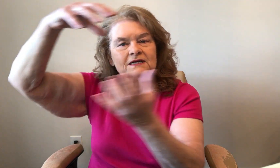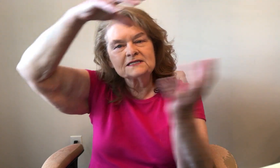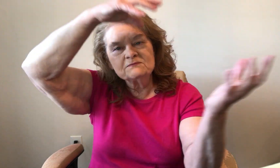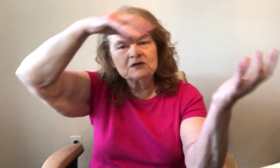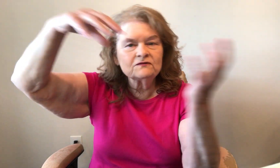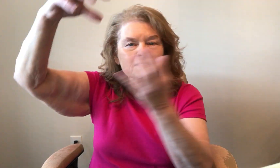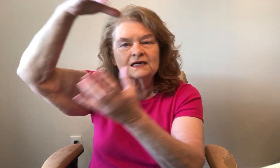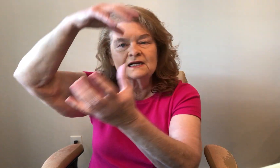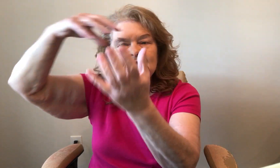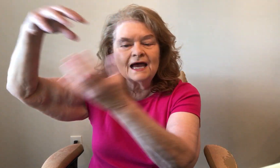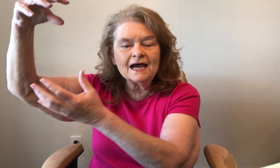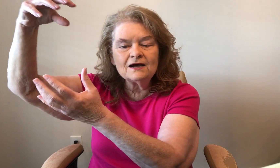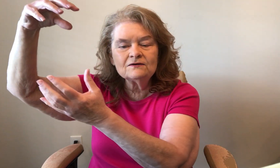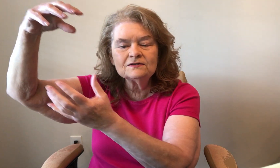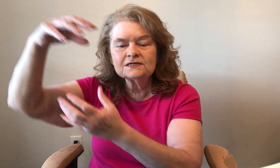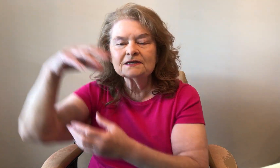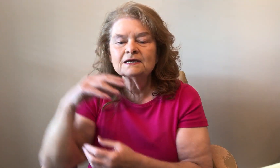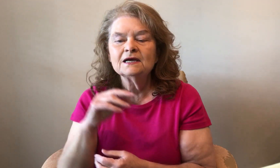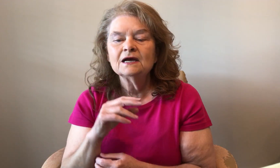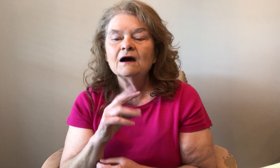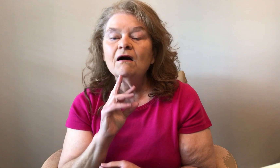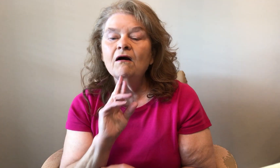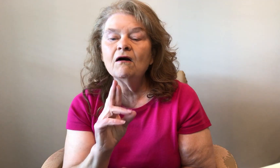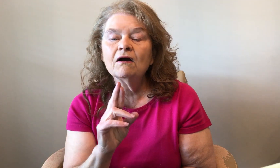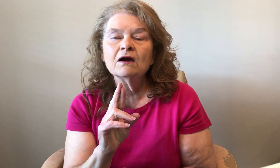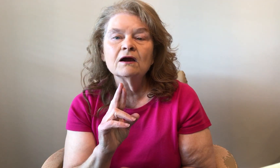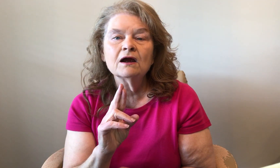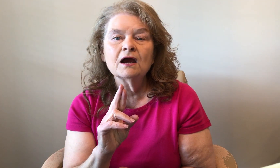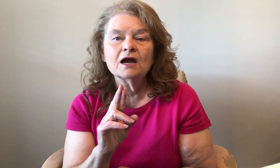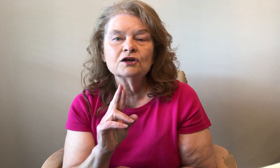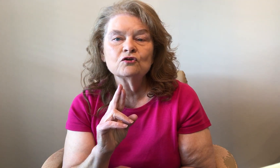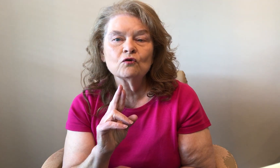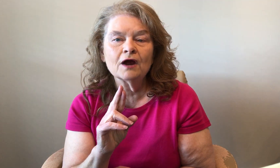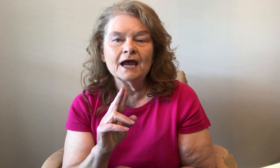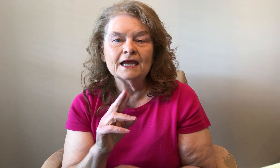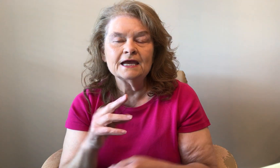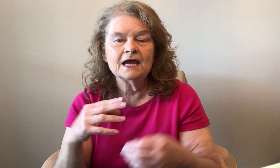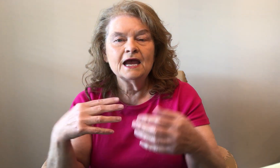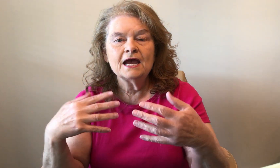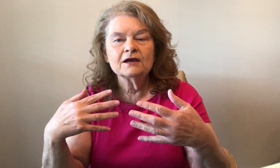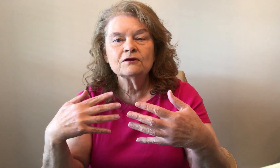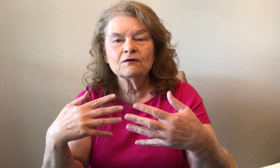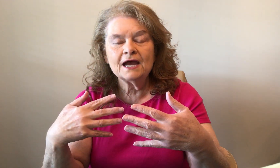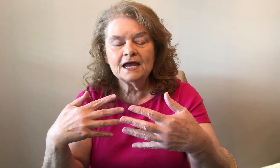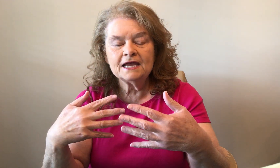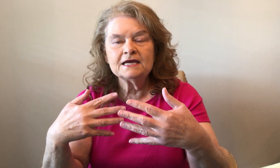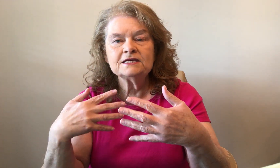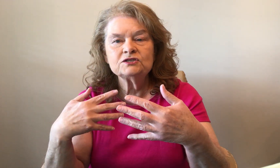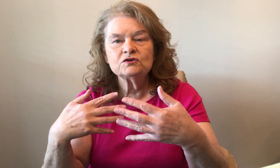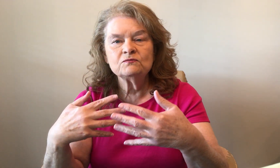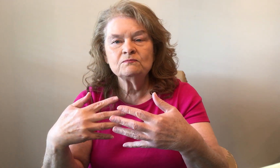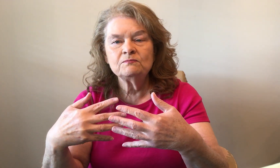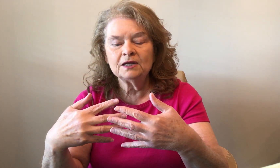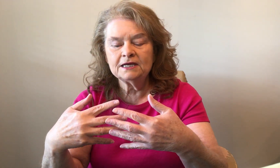they're moving. The clouds are gray. Gray is you blend